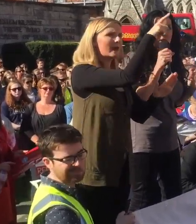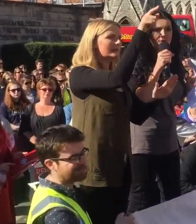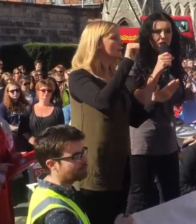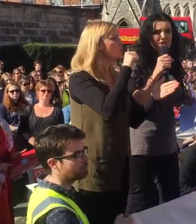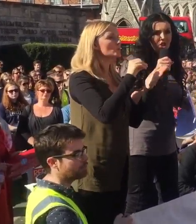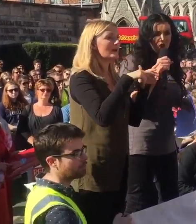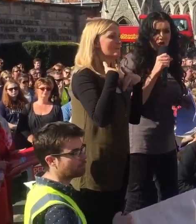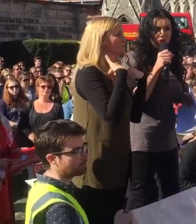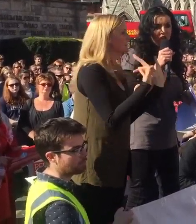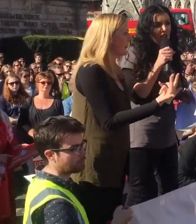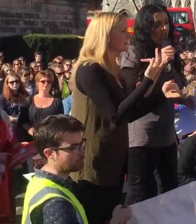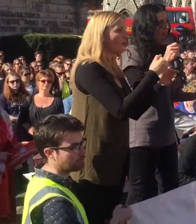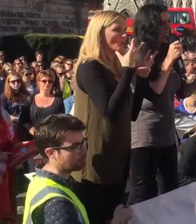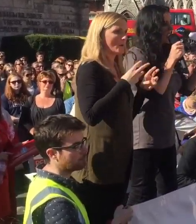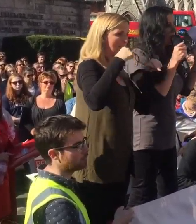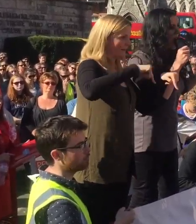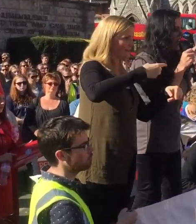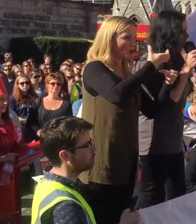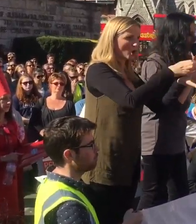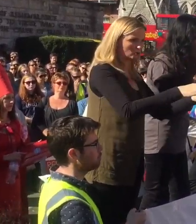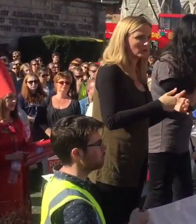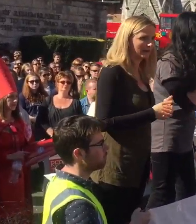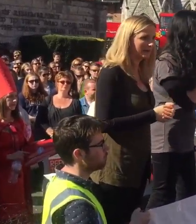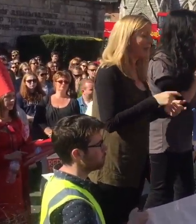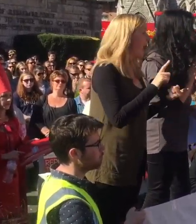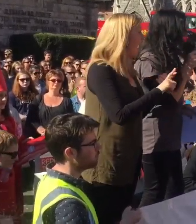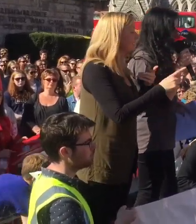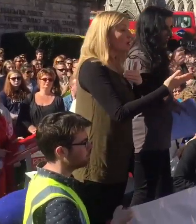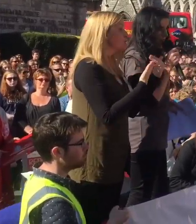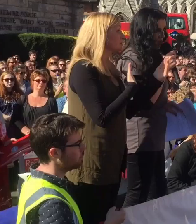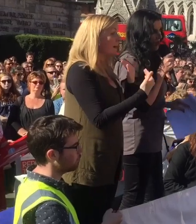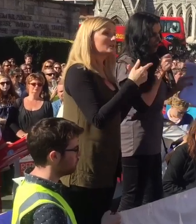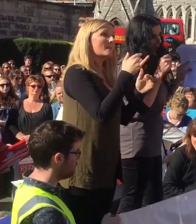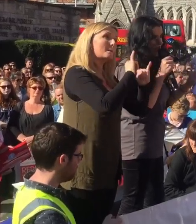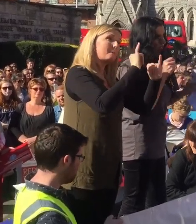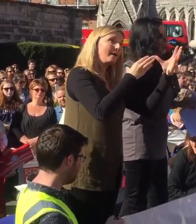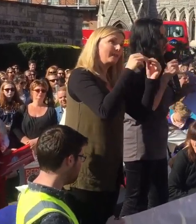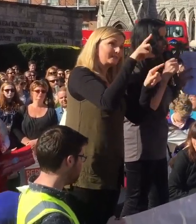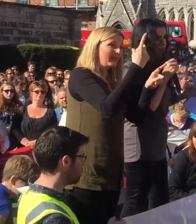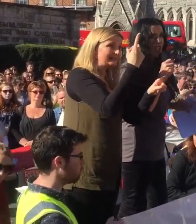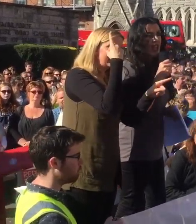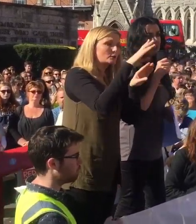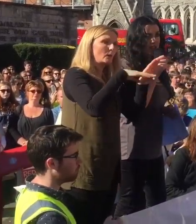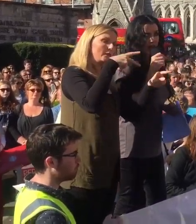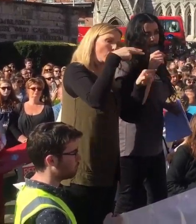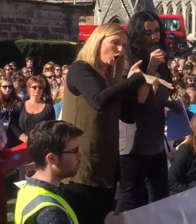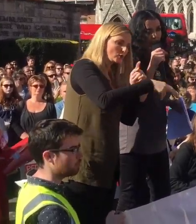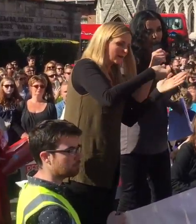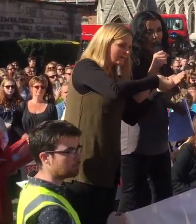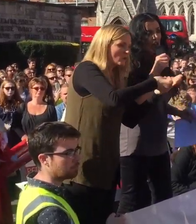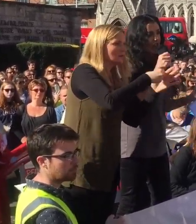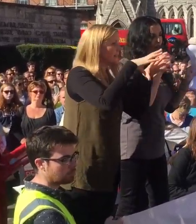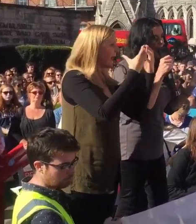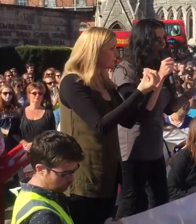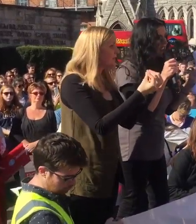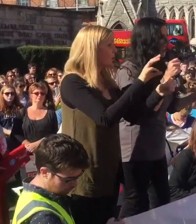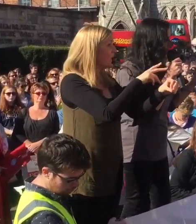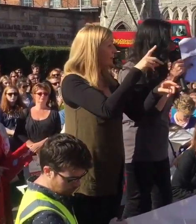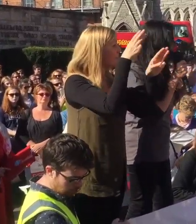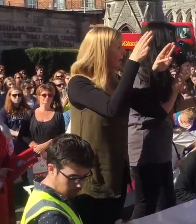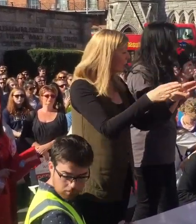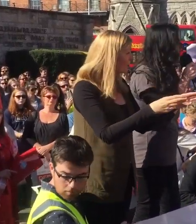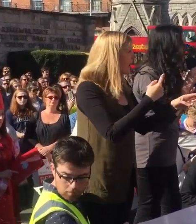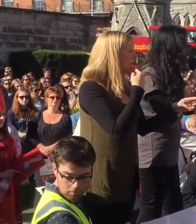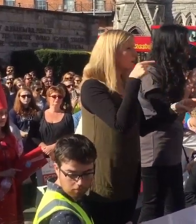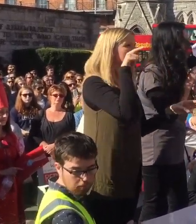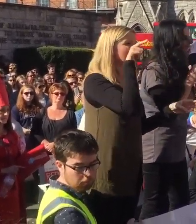for the women of this country. And despite all of the bad things that they have done with austerity and everything else since they've been in power, the fact that they